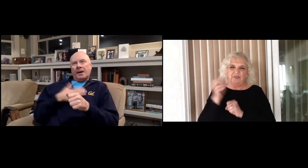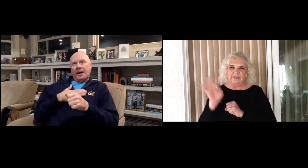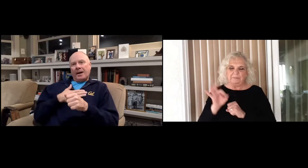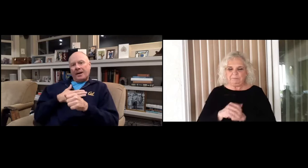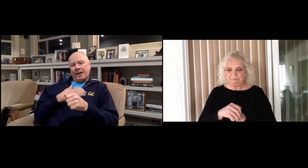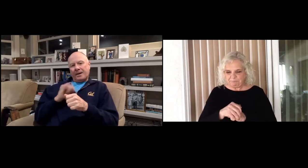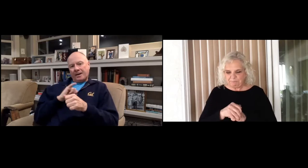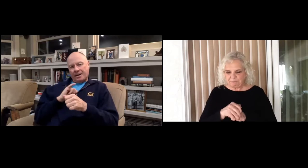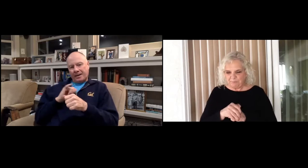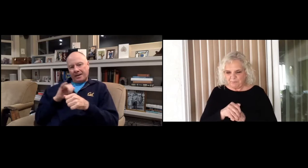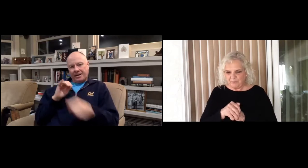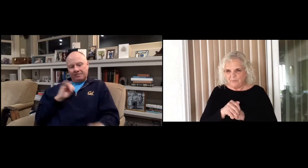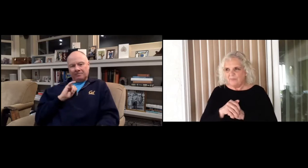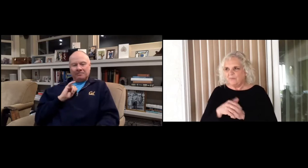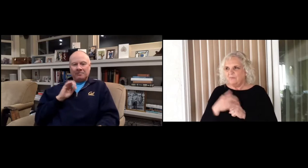I